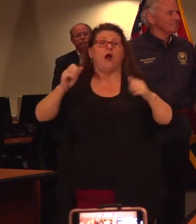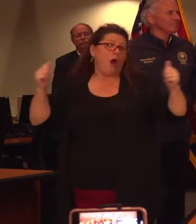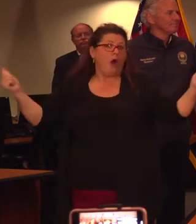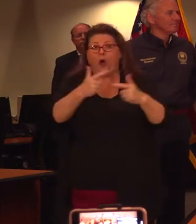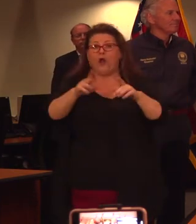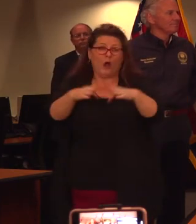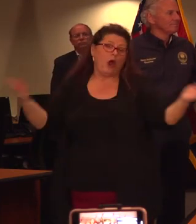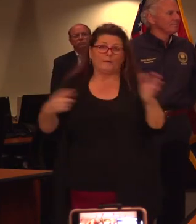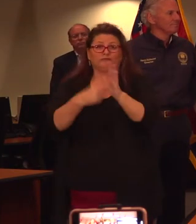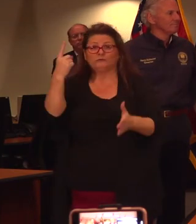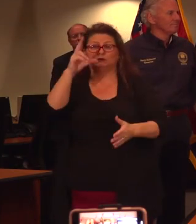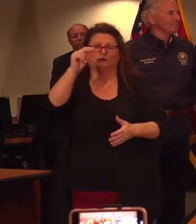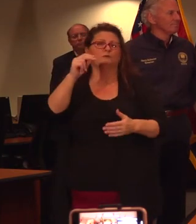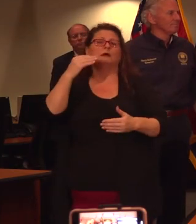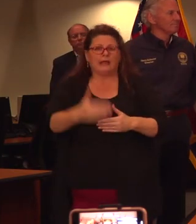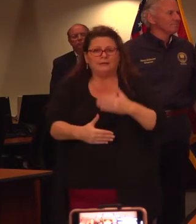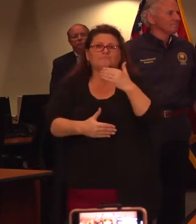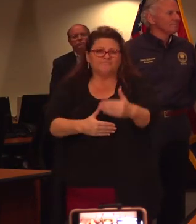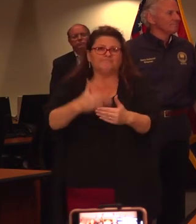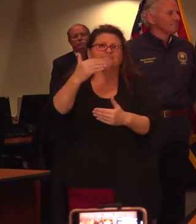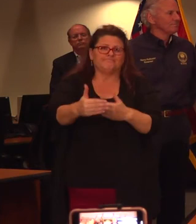next month, until we get to